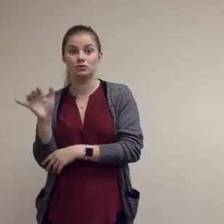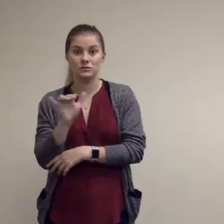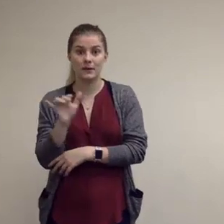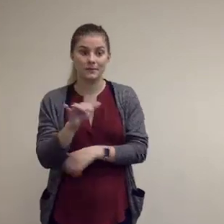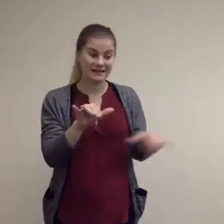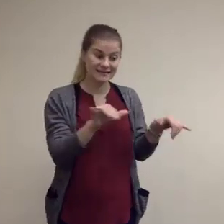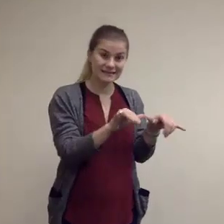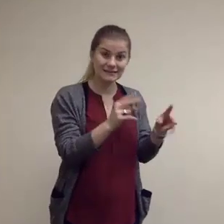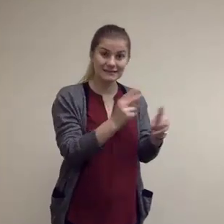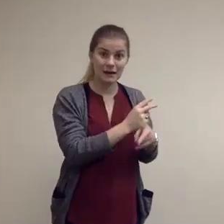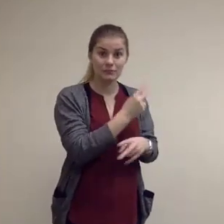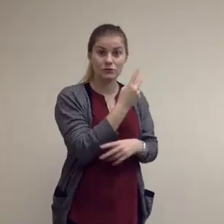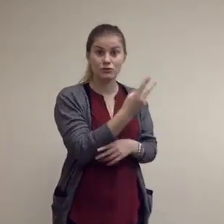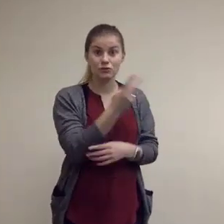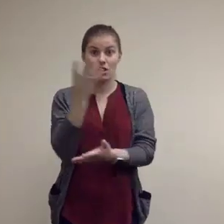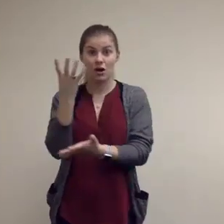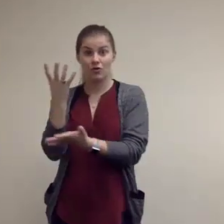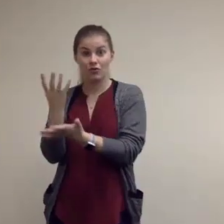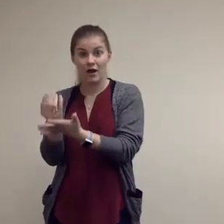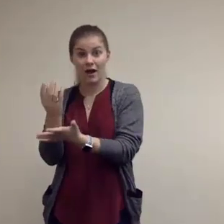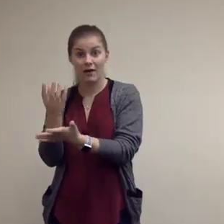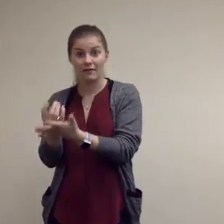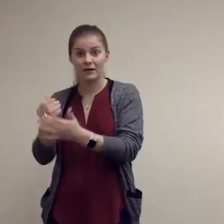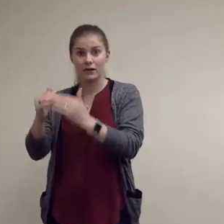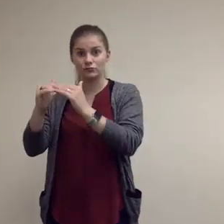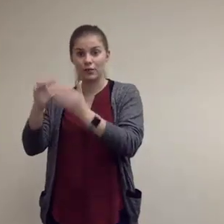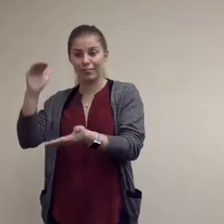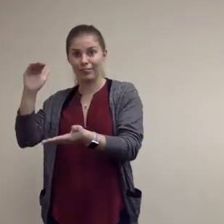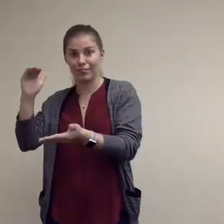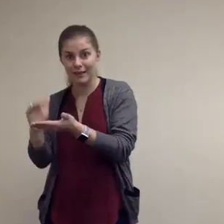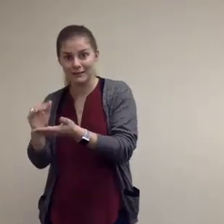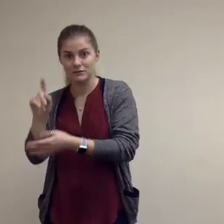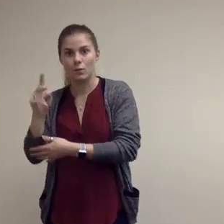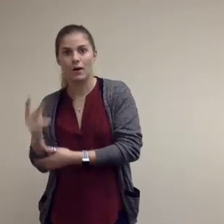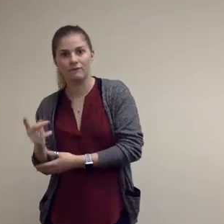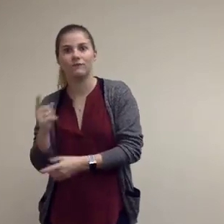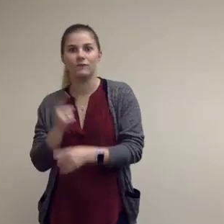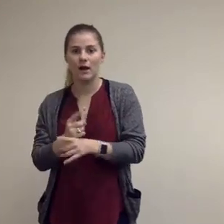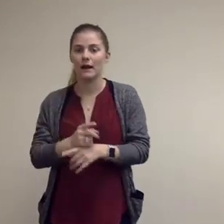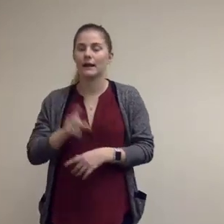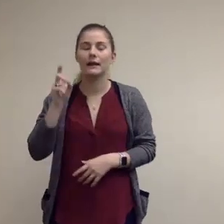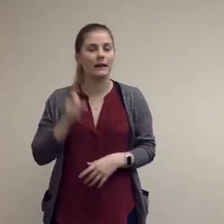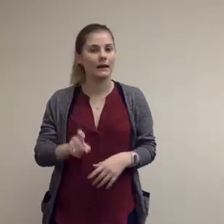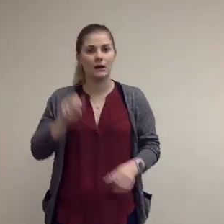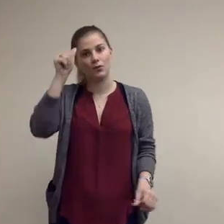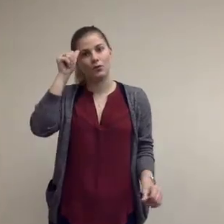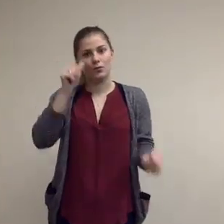gravity decreases by 1/4, or a factor of 4. Those are the big things to remember about gravity. Now, we're going to do something a little bit different